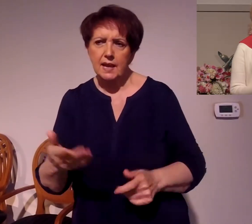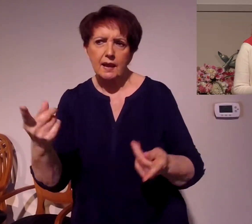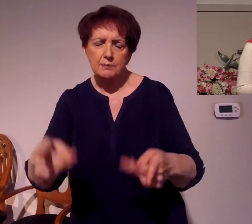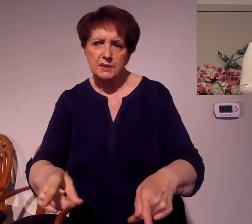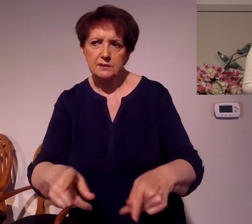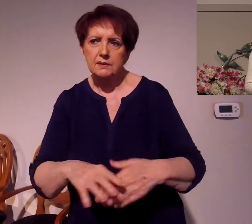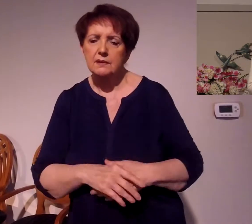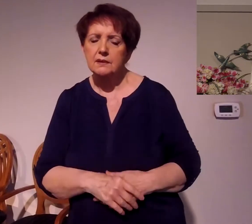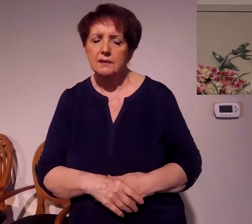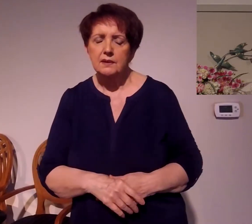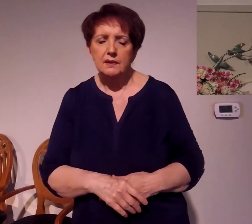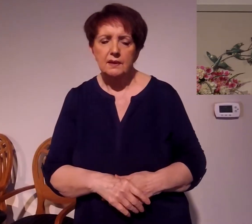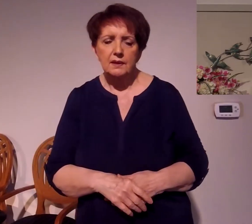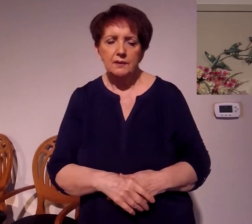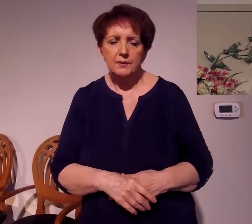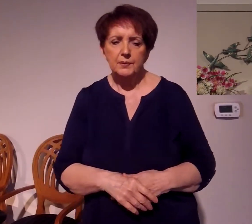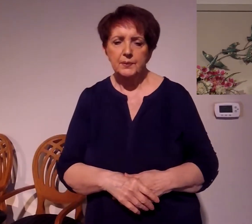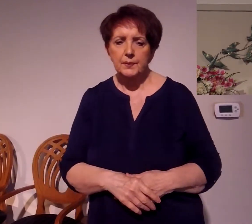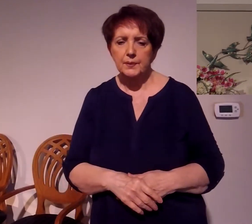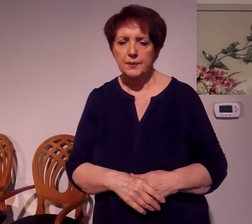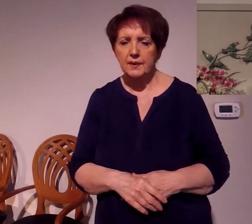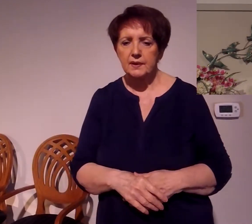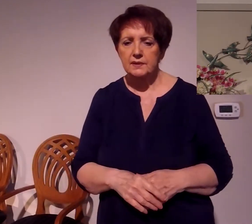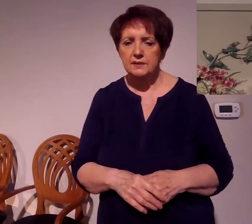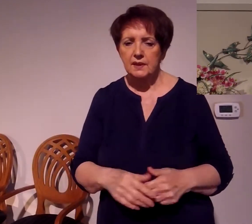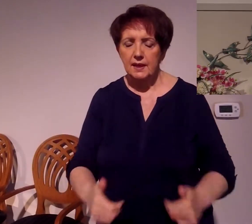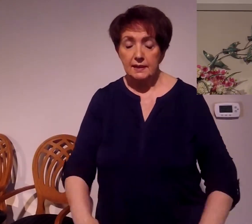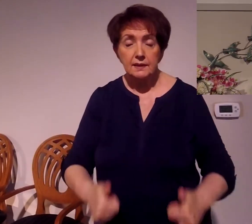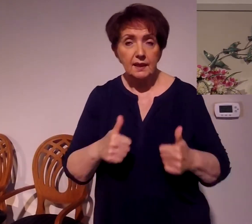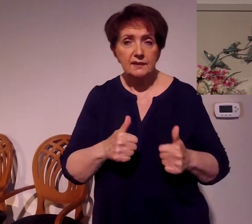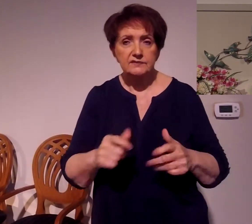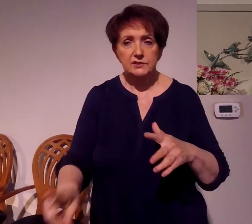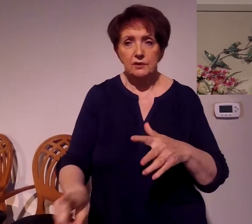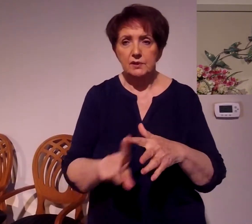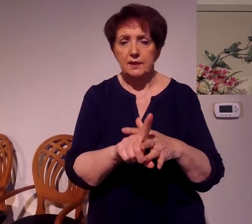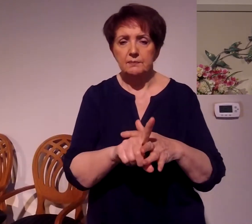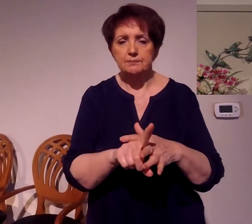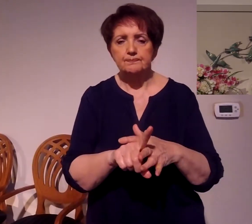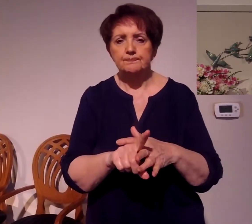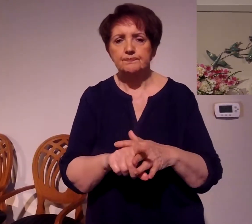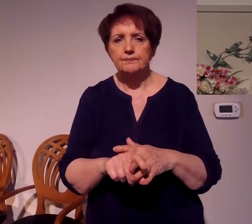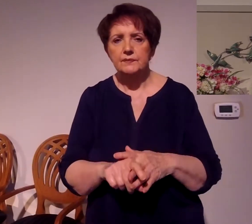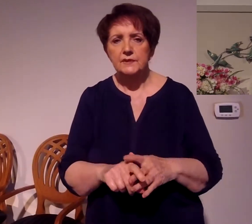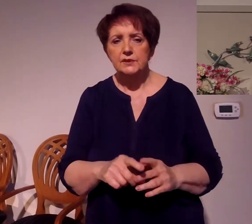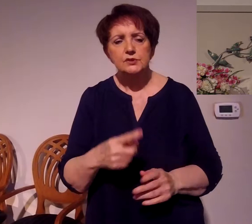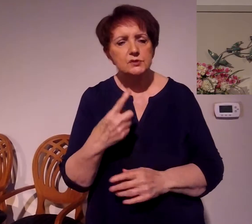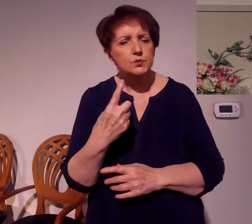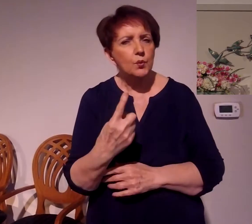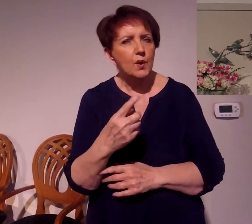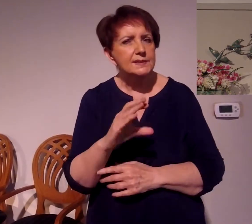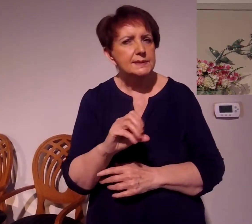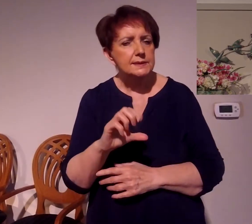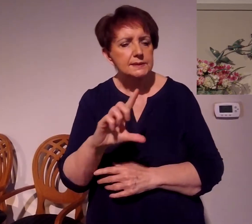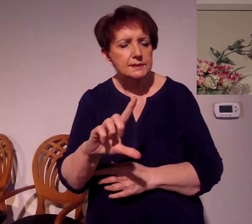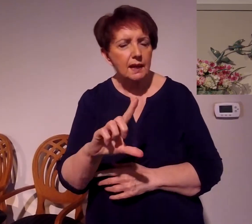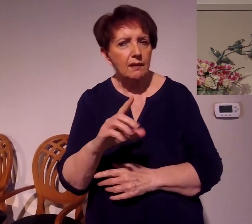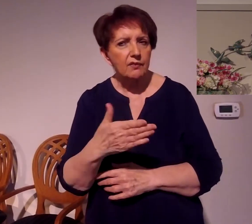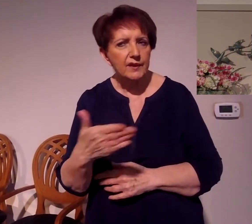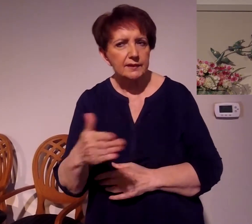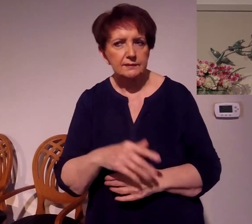to recreate in the laboratory, and life showed up. Little one-celled things